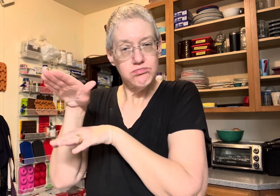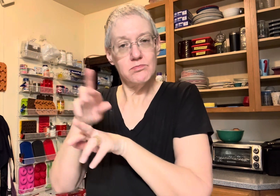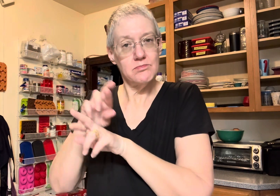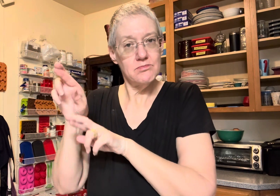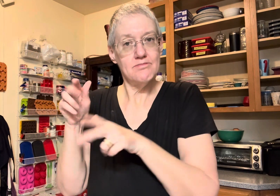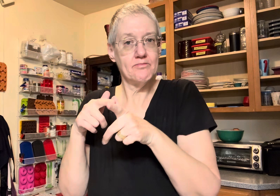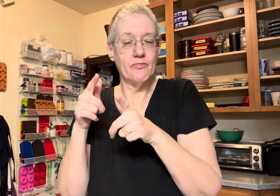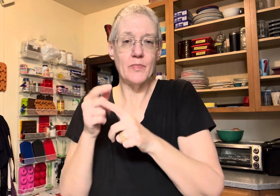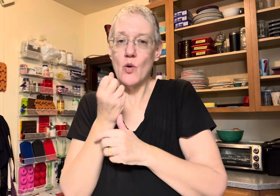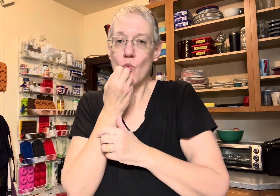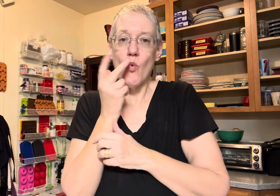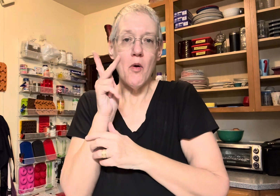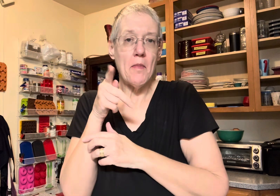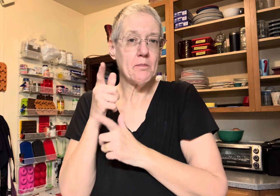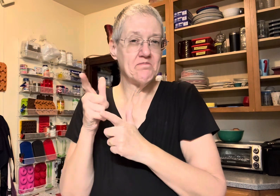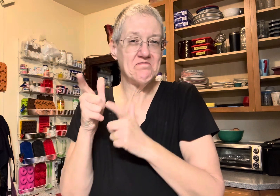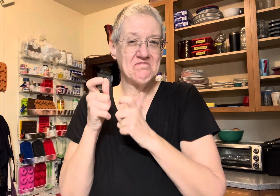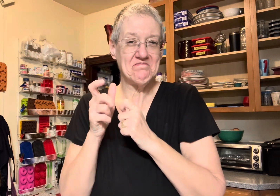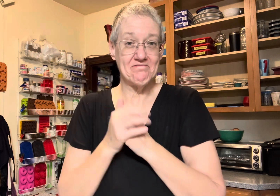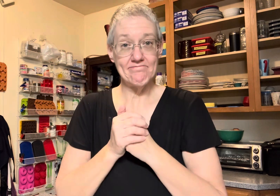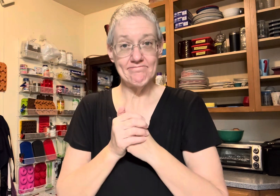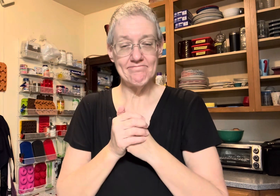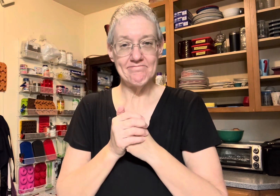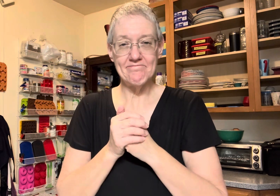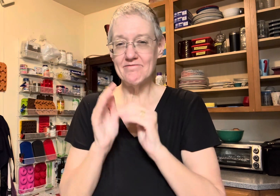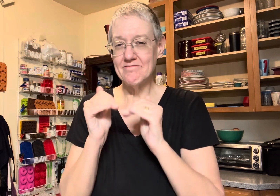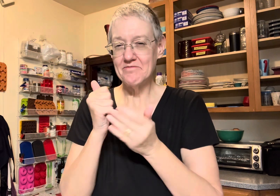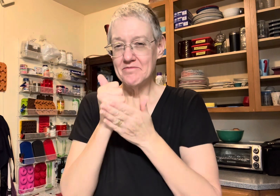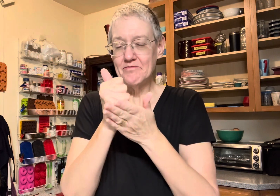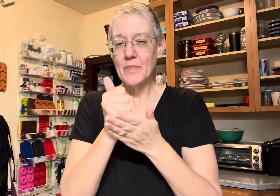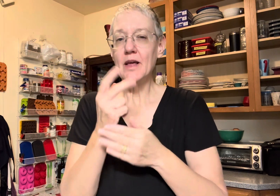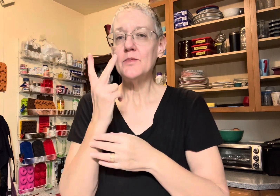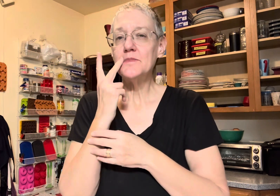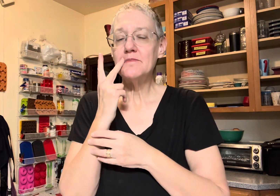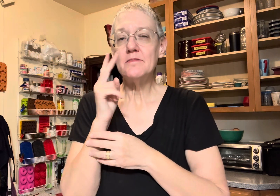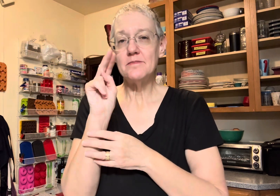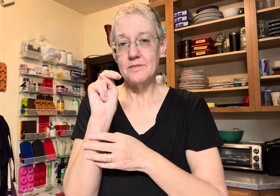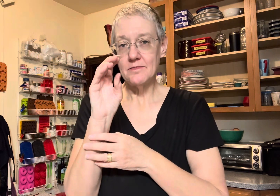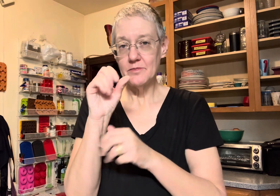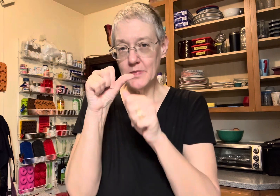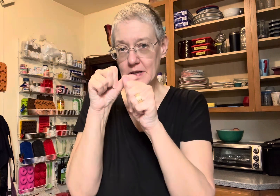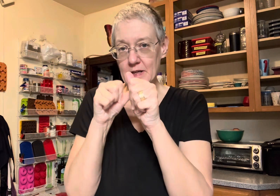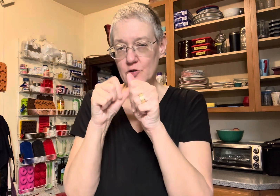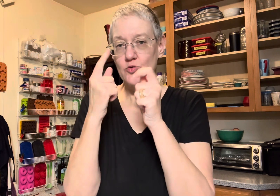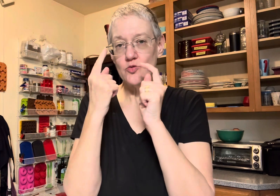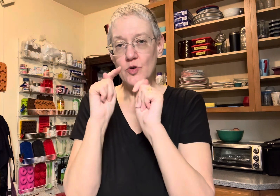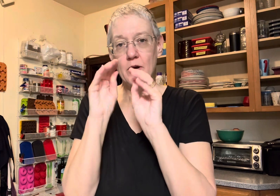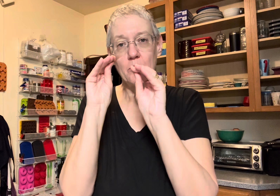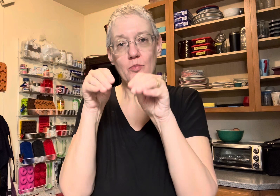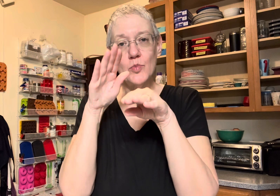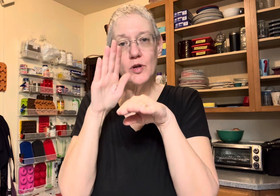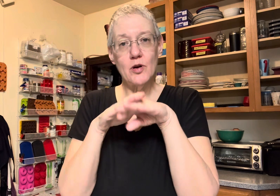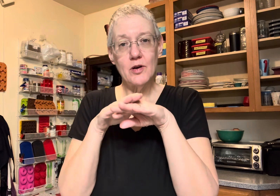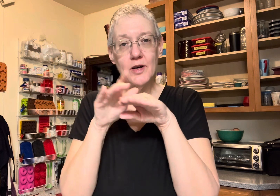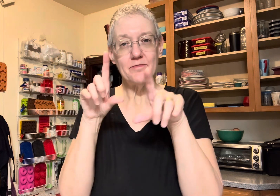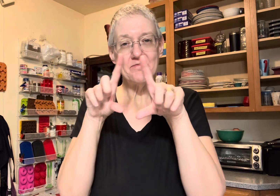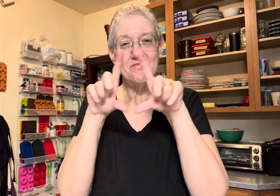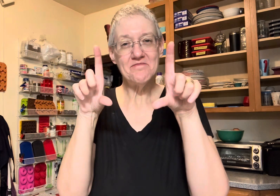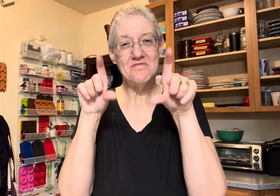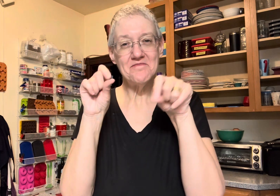batch cook those and freeze them and then just warm them up quickly. I hope that helps you. I'm going to put